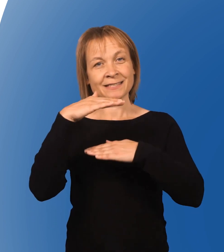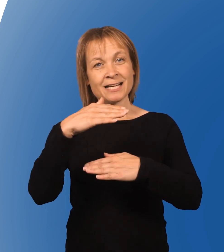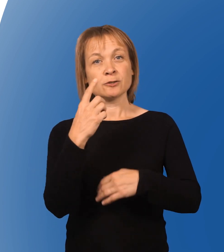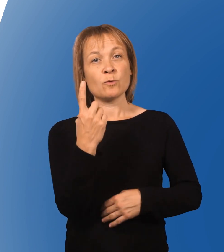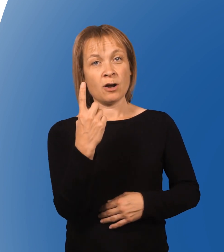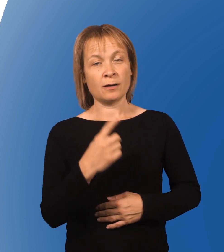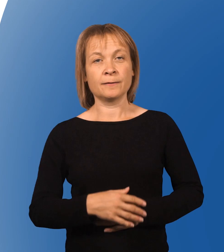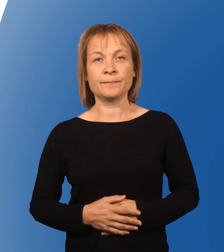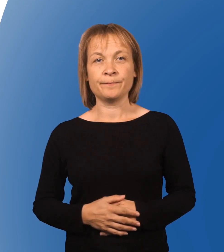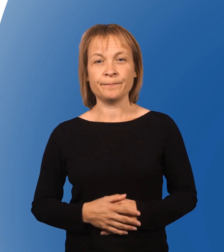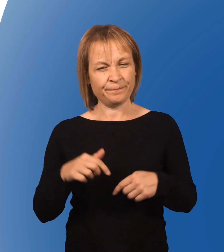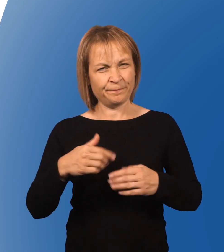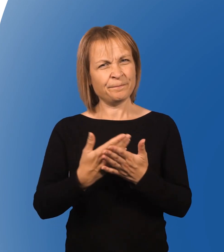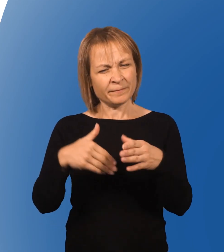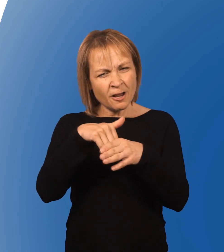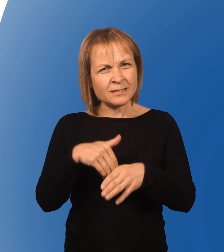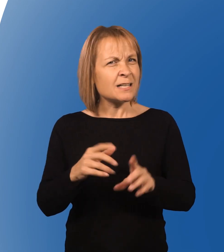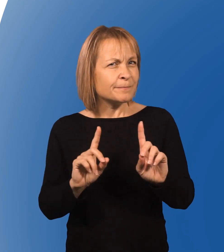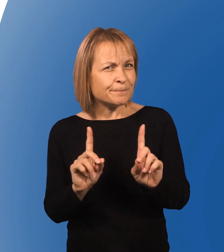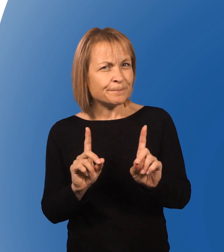Section 1. Contents.